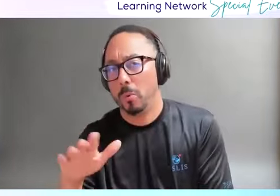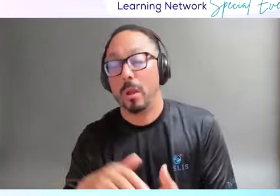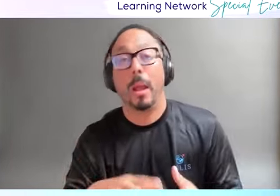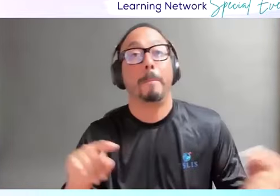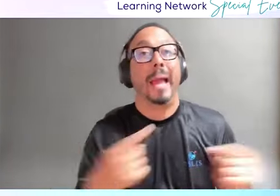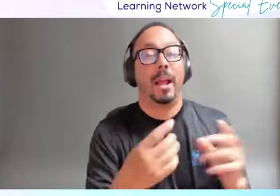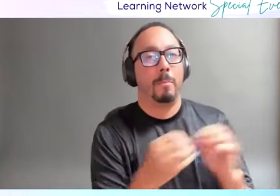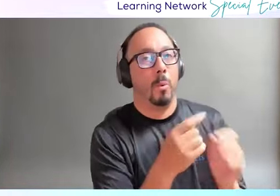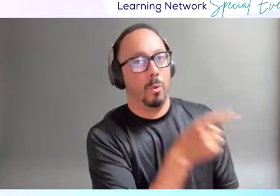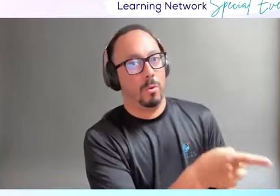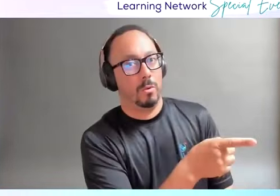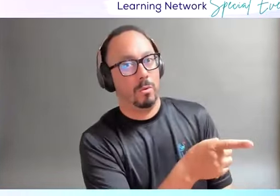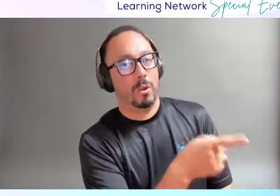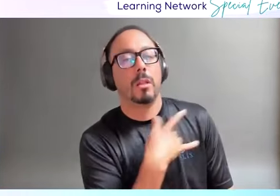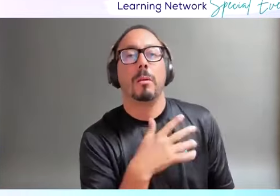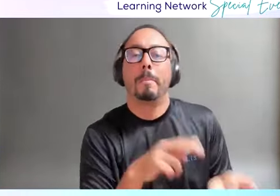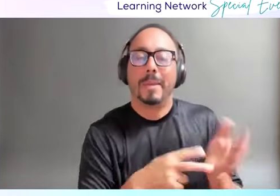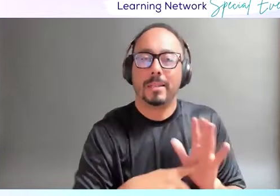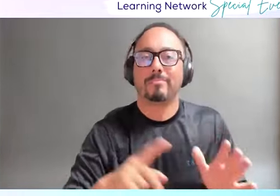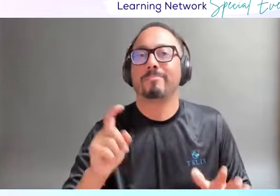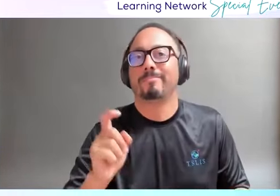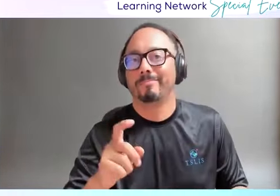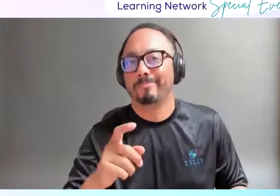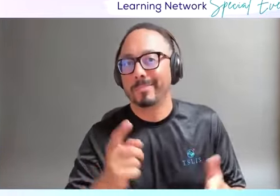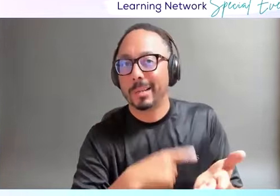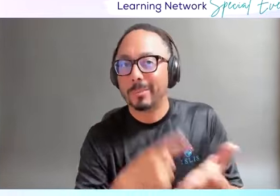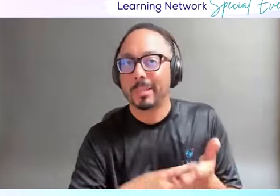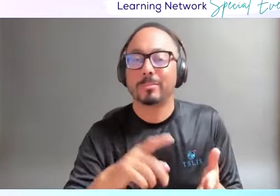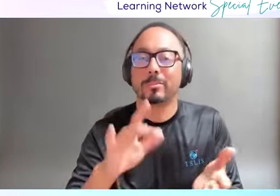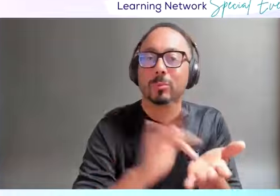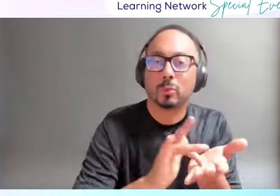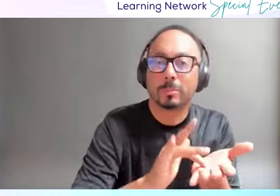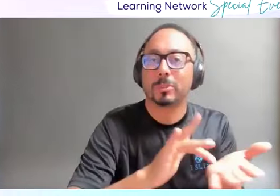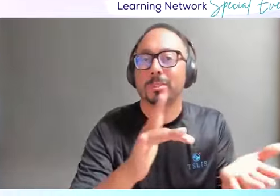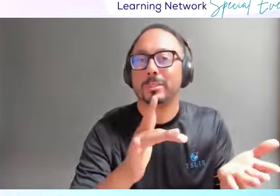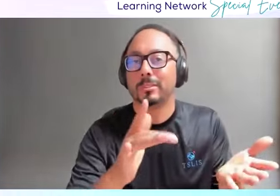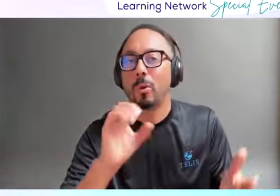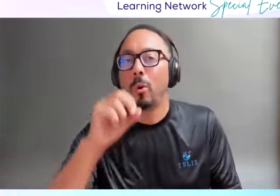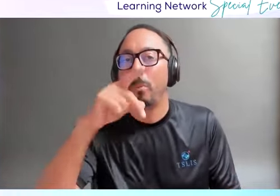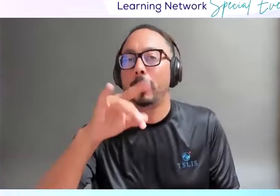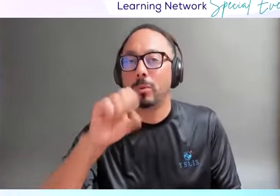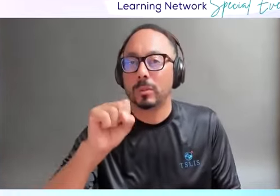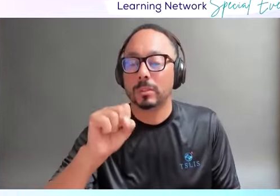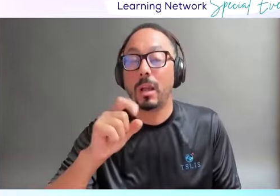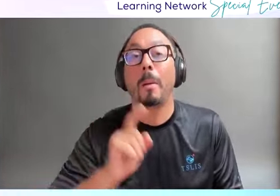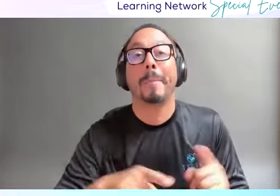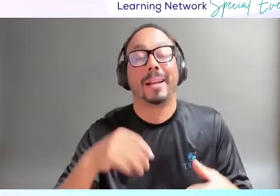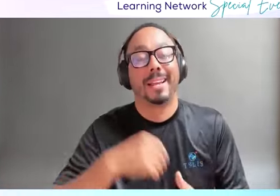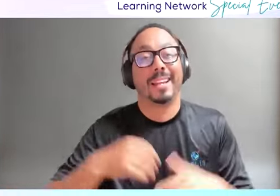may lead to prescriptions of opioids. And yes, we have sexism in our healthcare system to